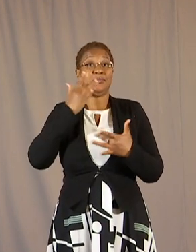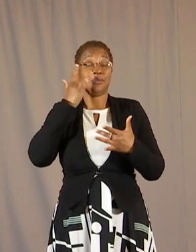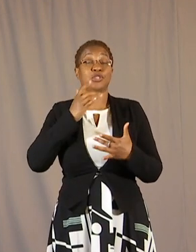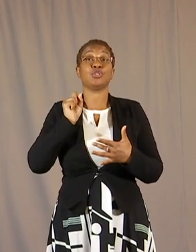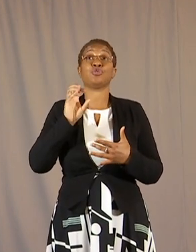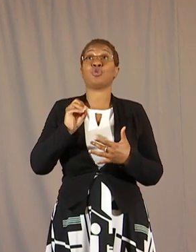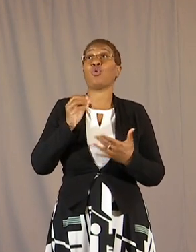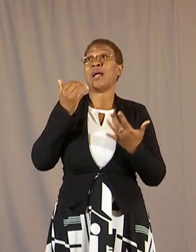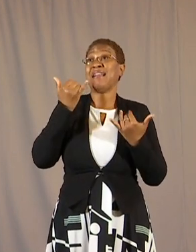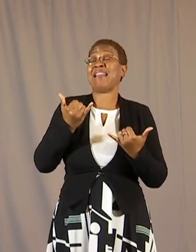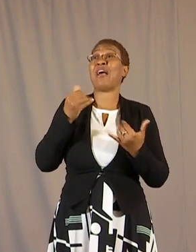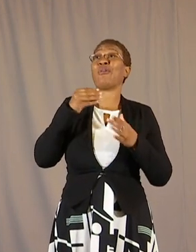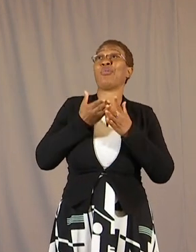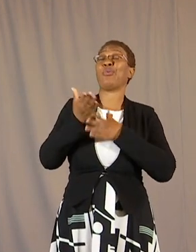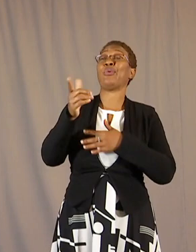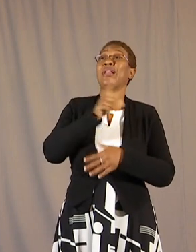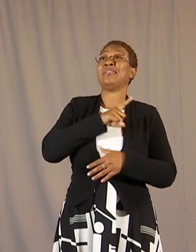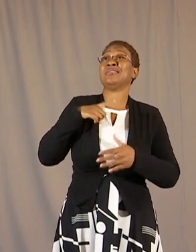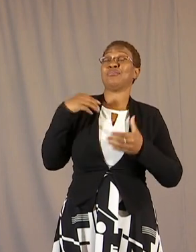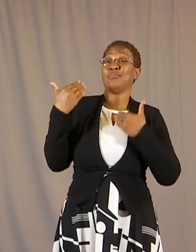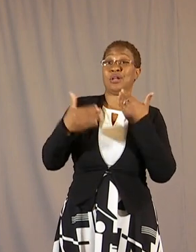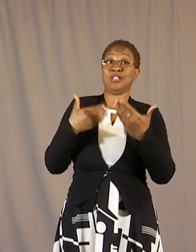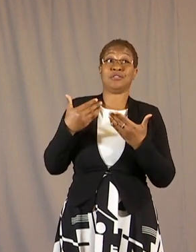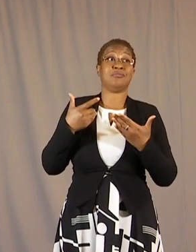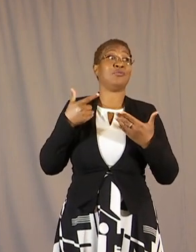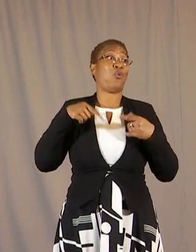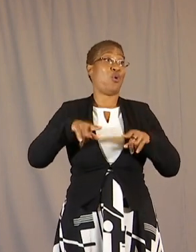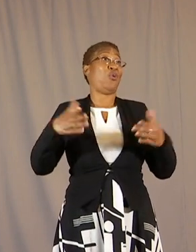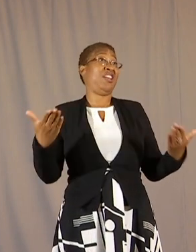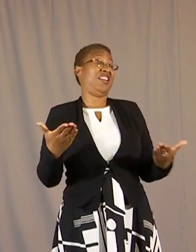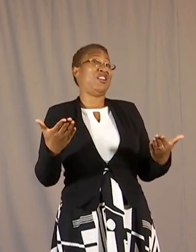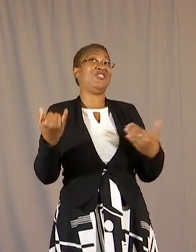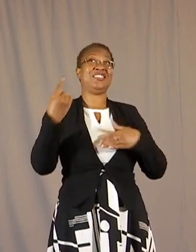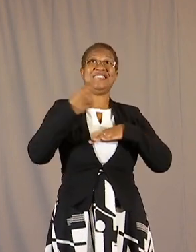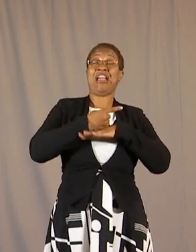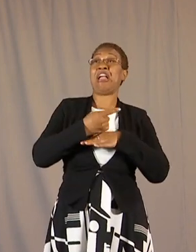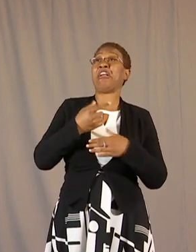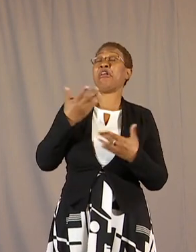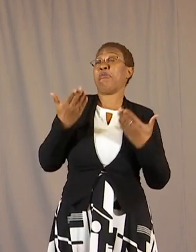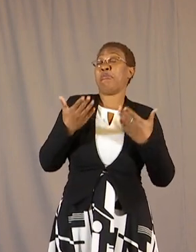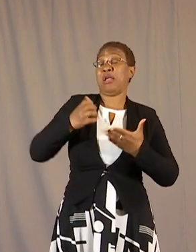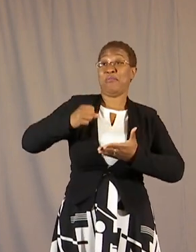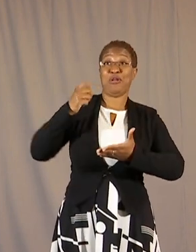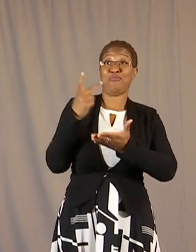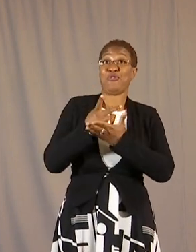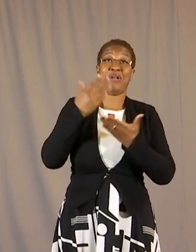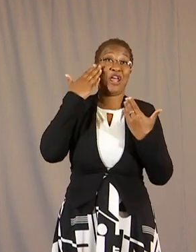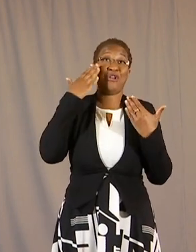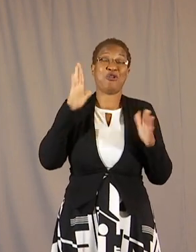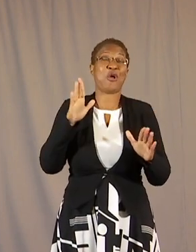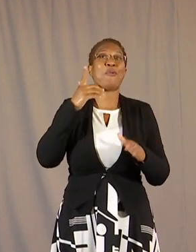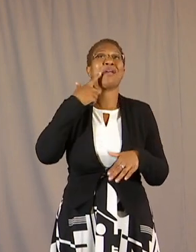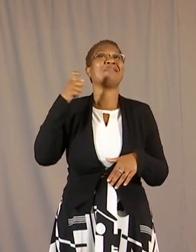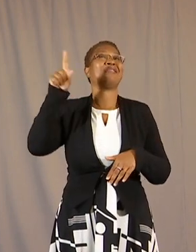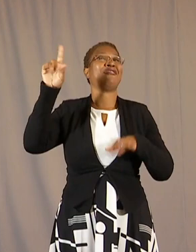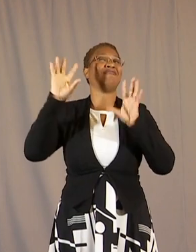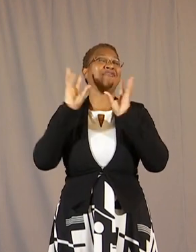legislative process. They're going through as we sit here. They may have been approved as we speak. We keep our